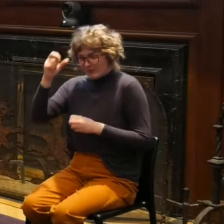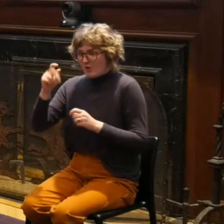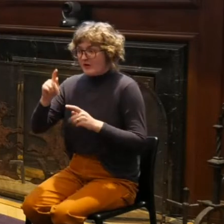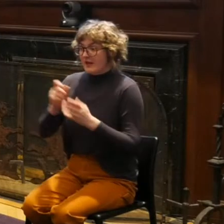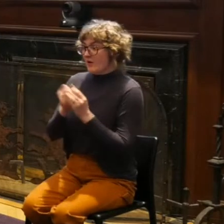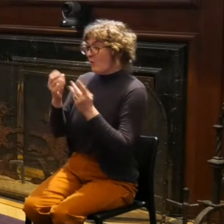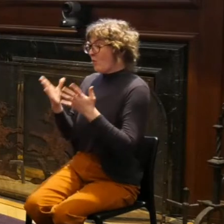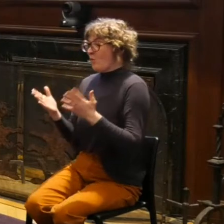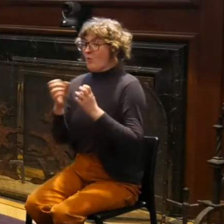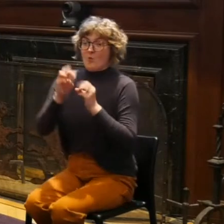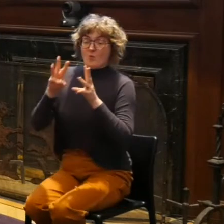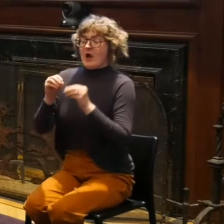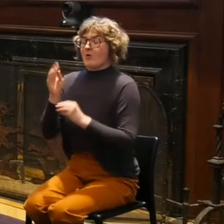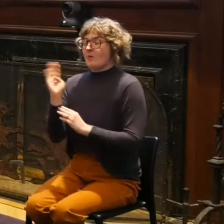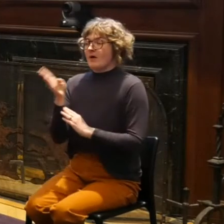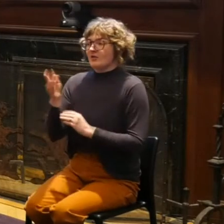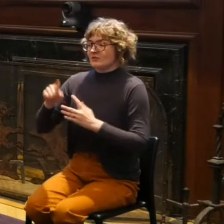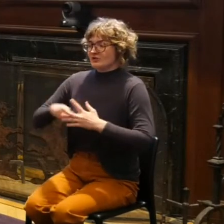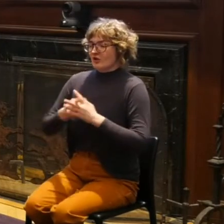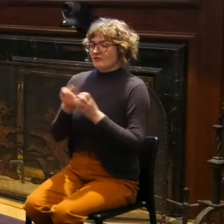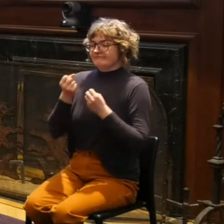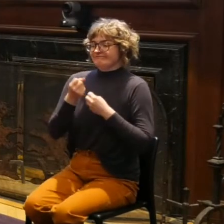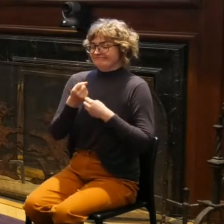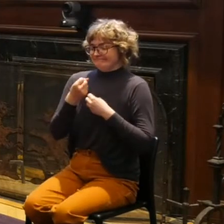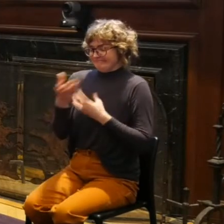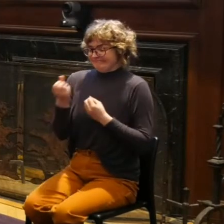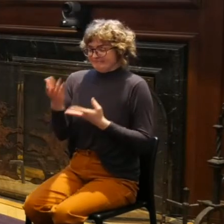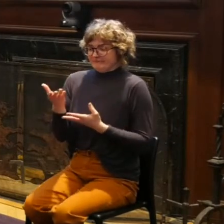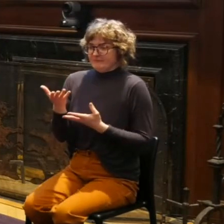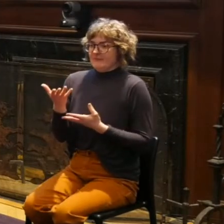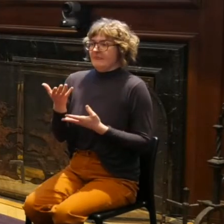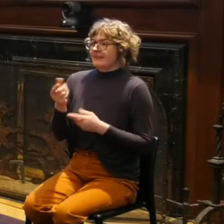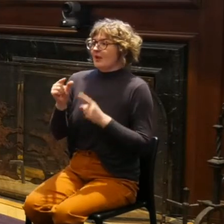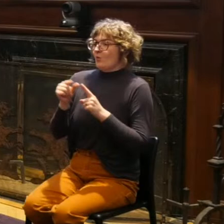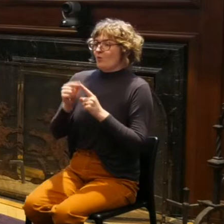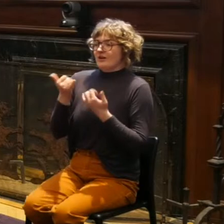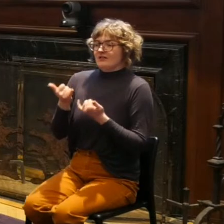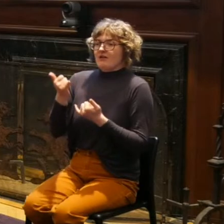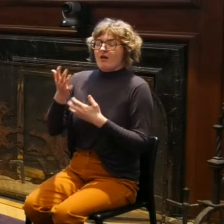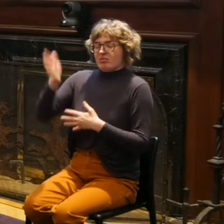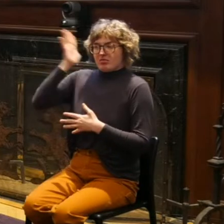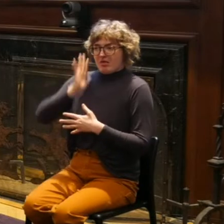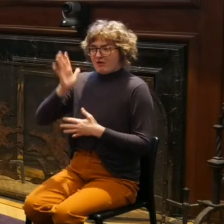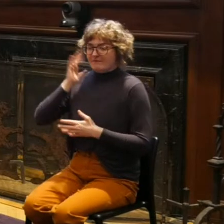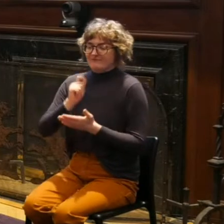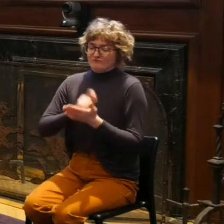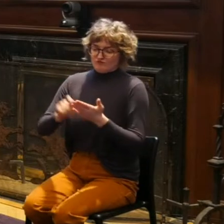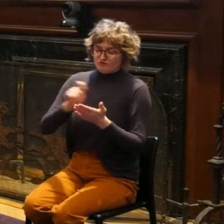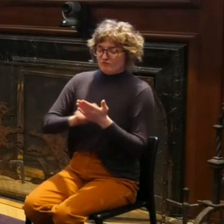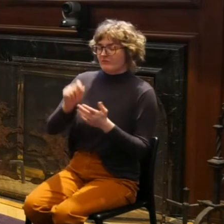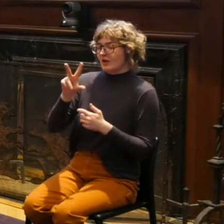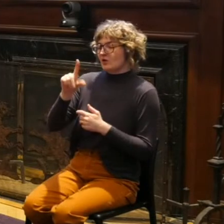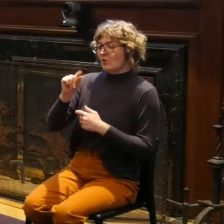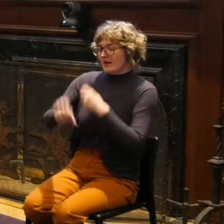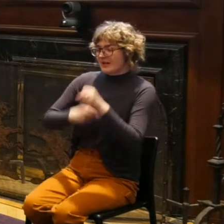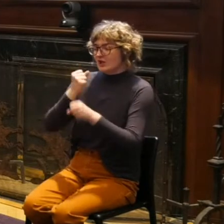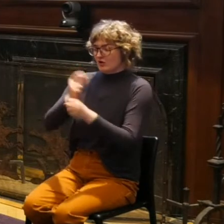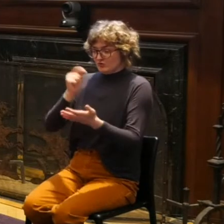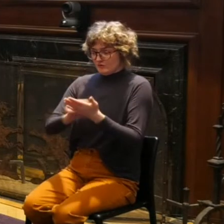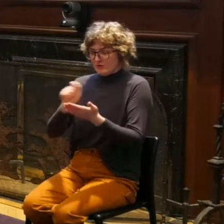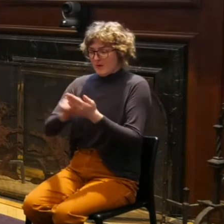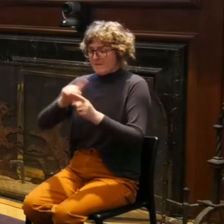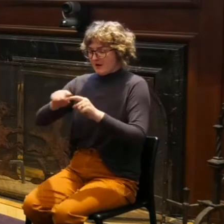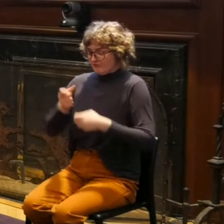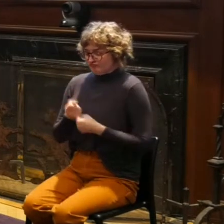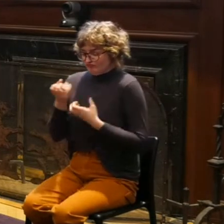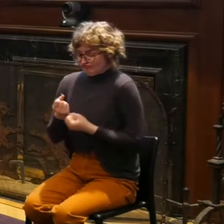So, it's Baltimore. I started doing spoken word here so long ago, and I really have all these great poems I've written in the last like 20 years, but I just want to read a spoken word